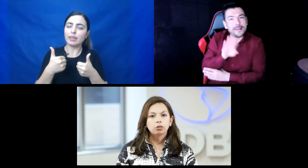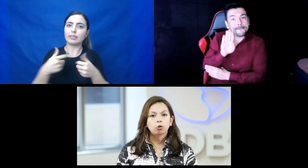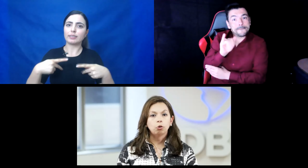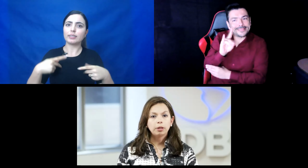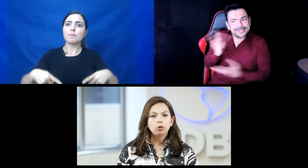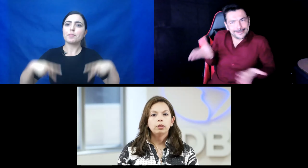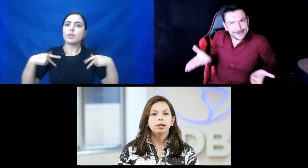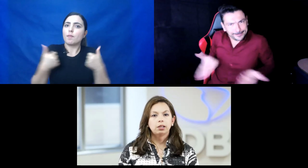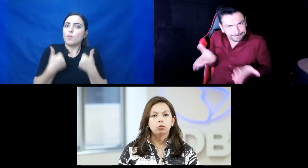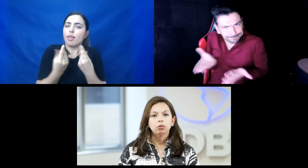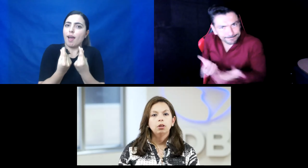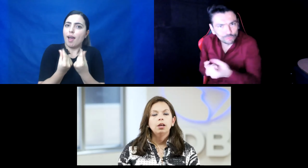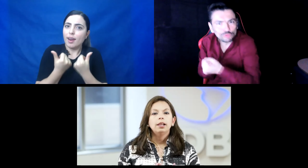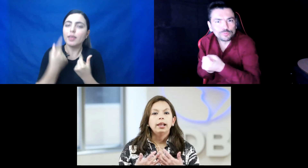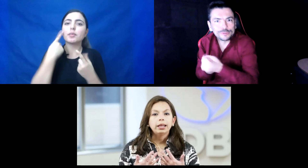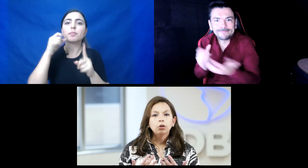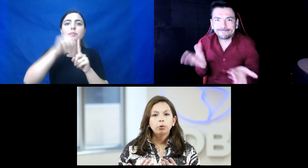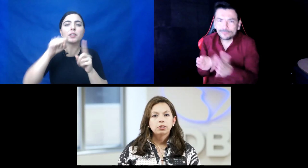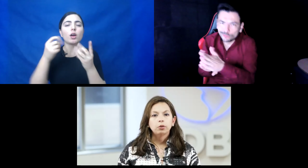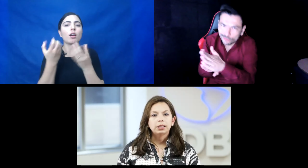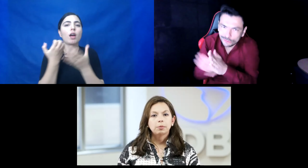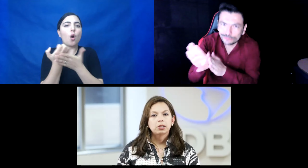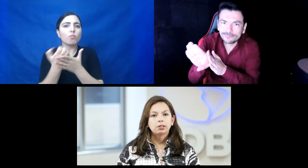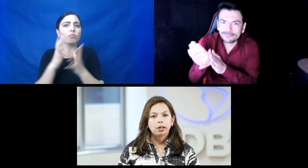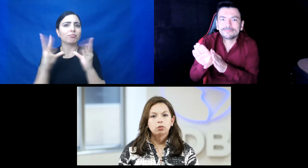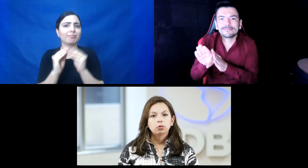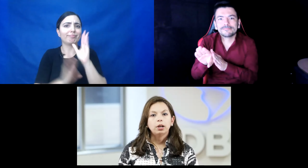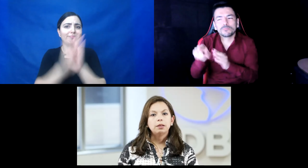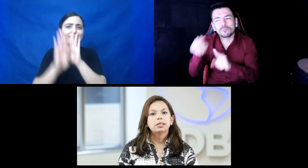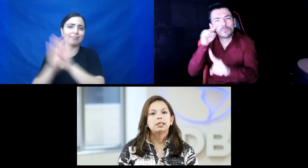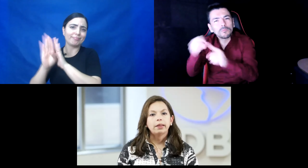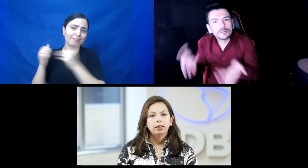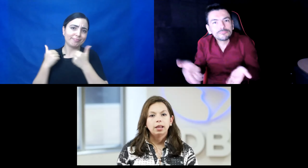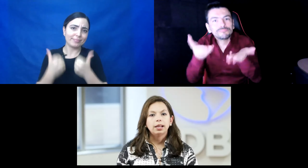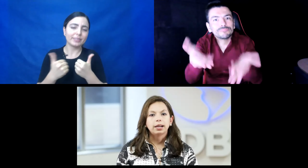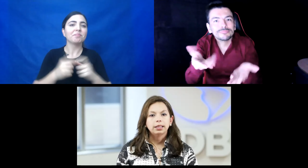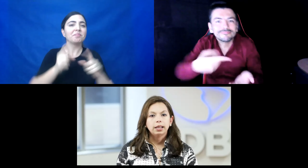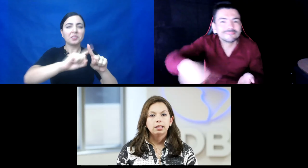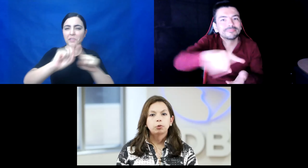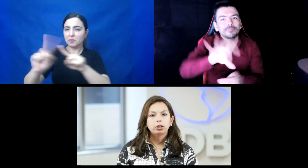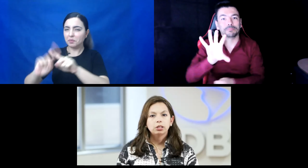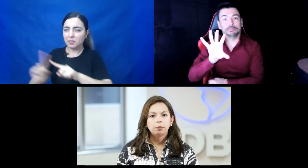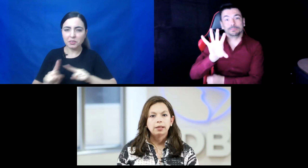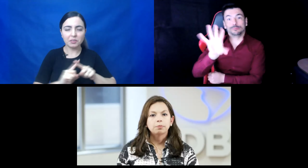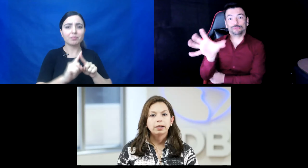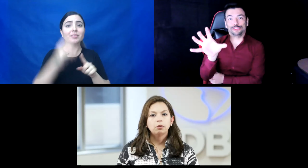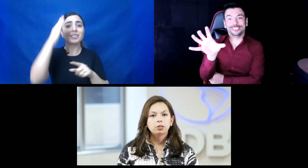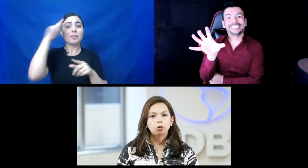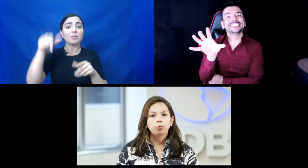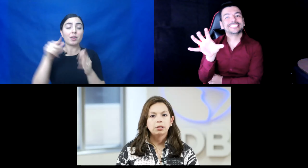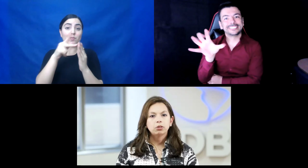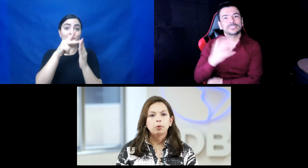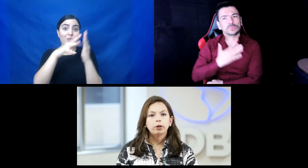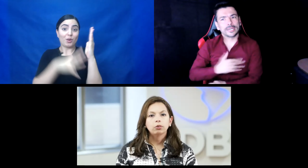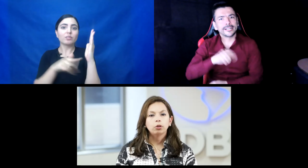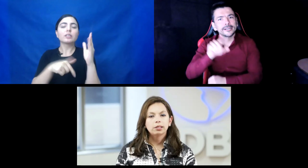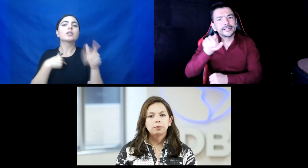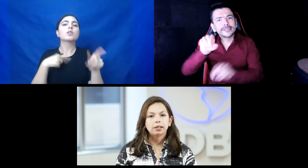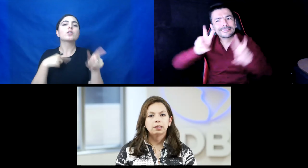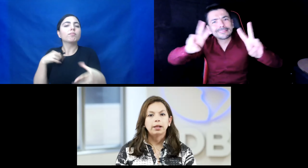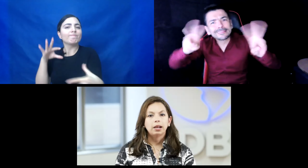disabled persons, and we need to be able to ensure their proper inclusion in the region's economic development. As part